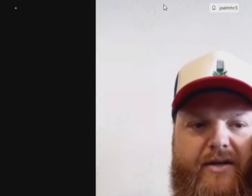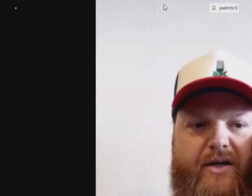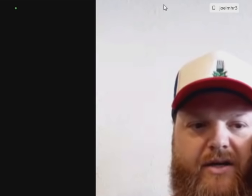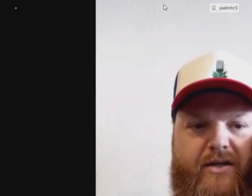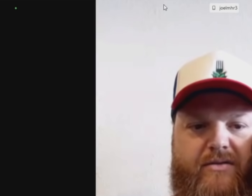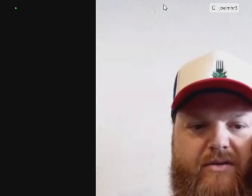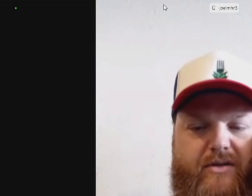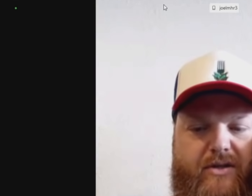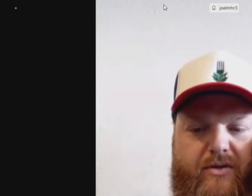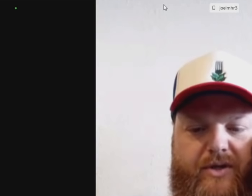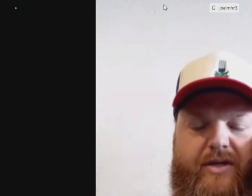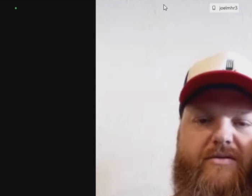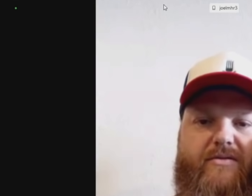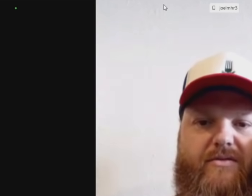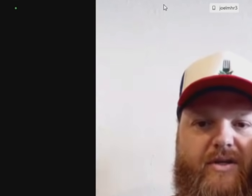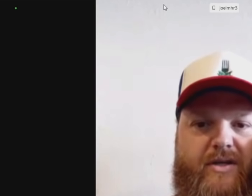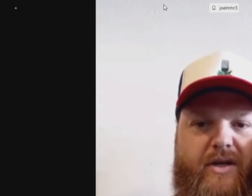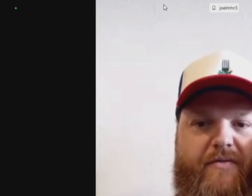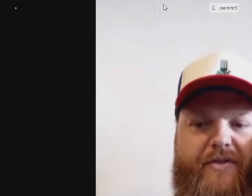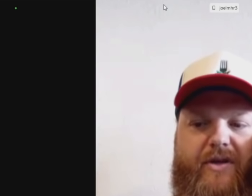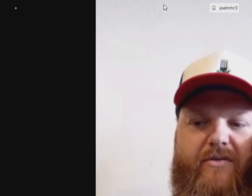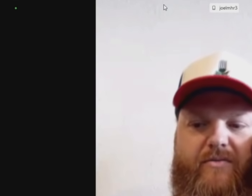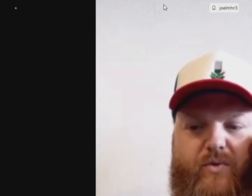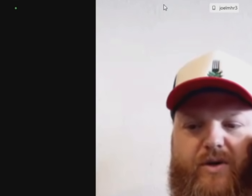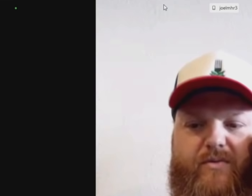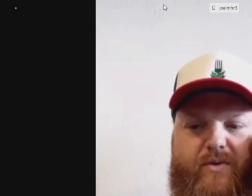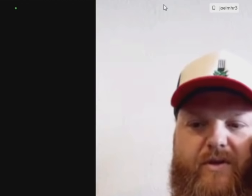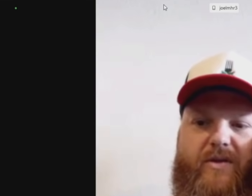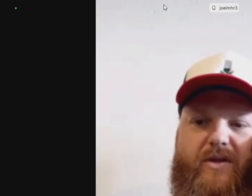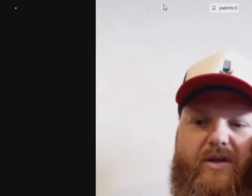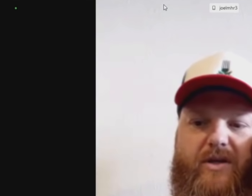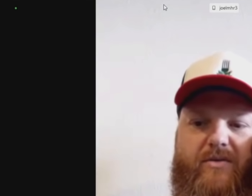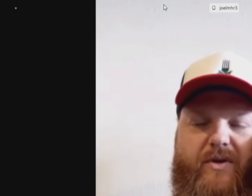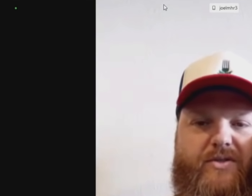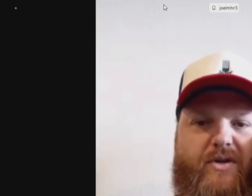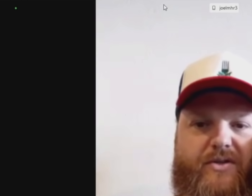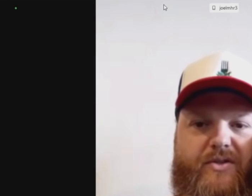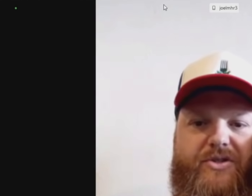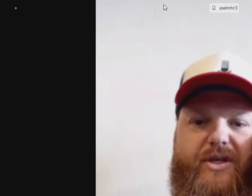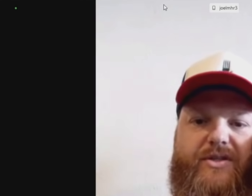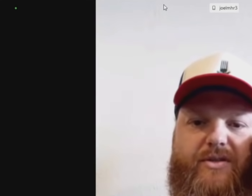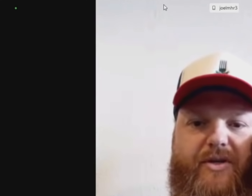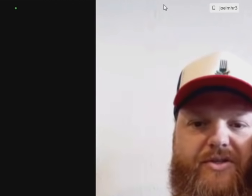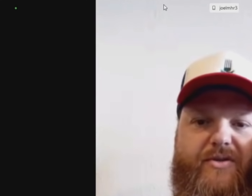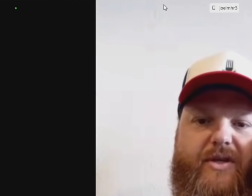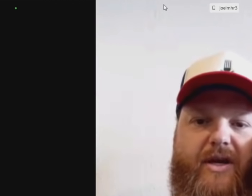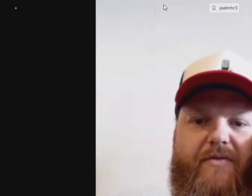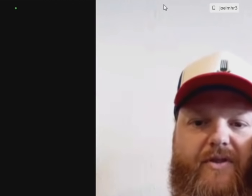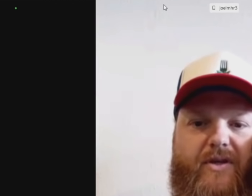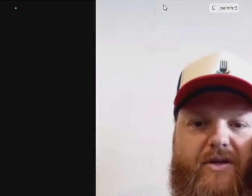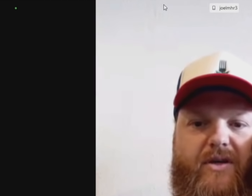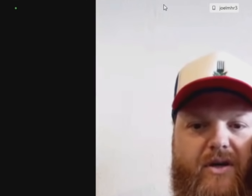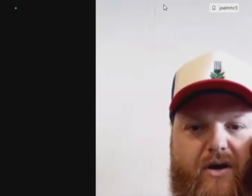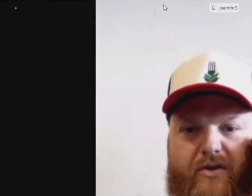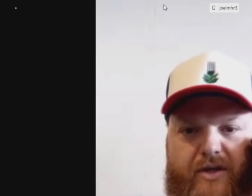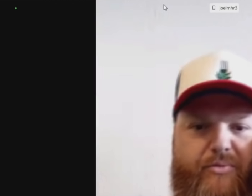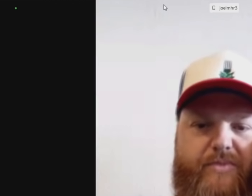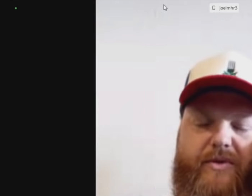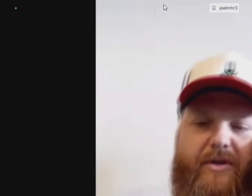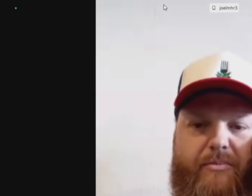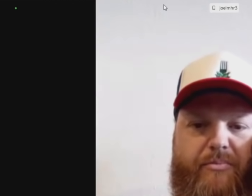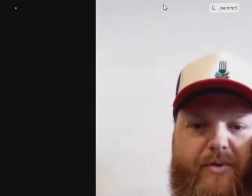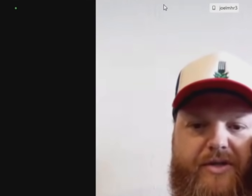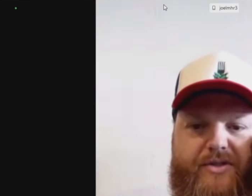Yep. And, get everything working with the Restaurant Association to make sure that